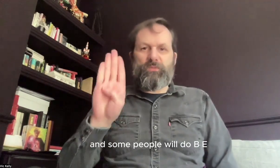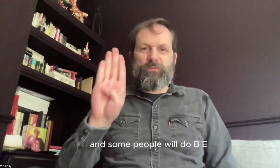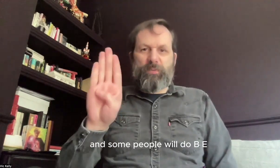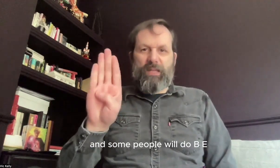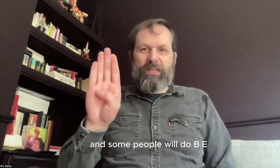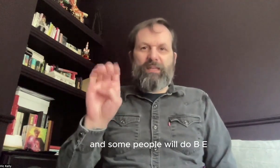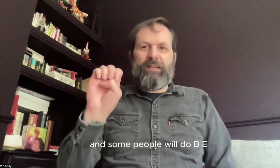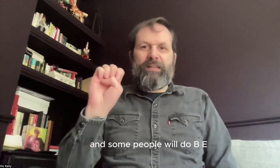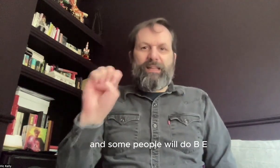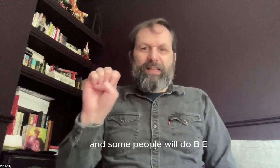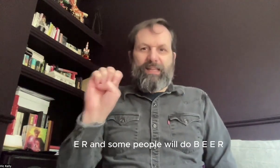do